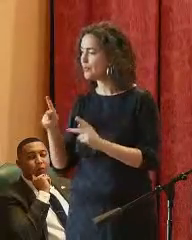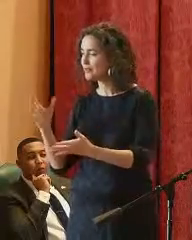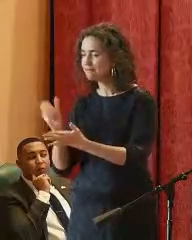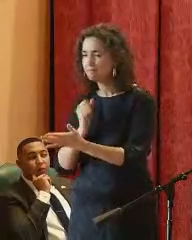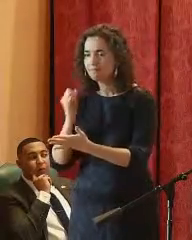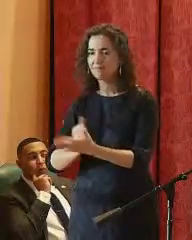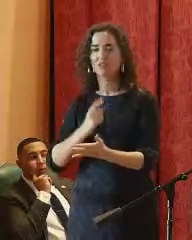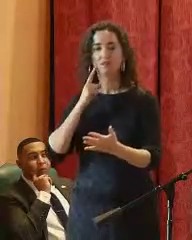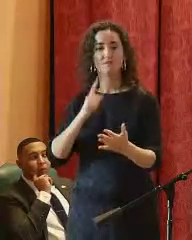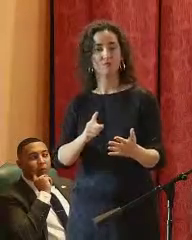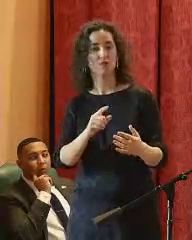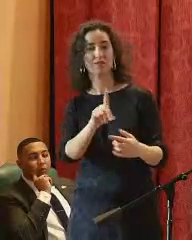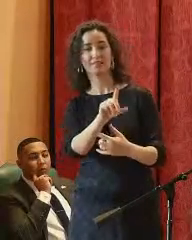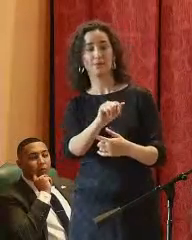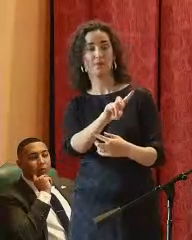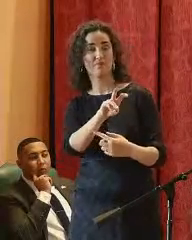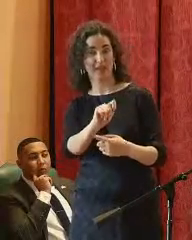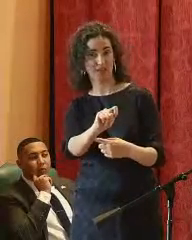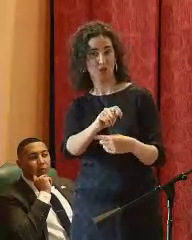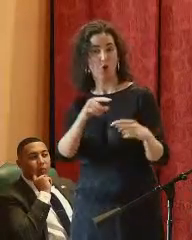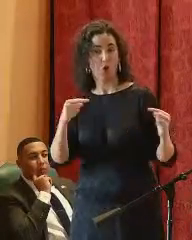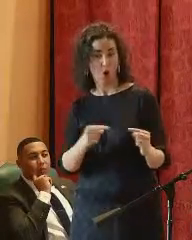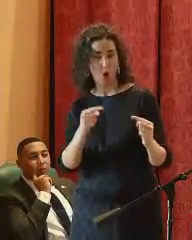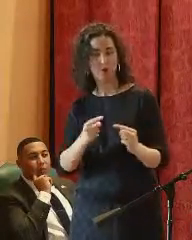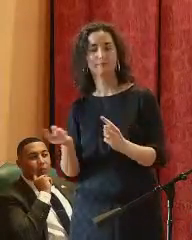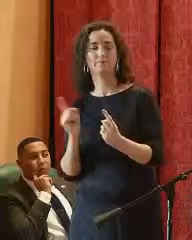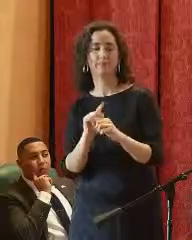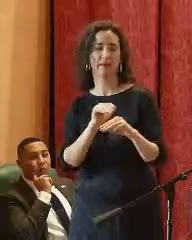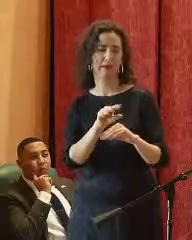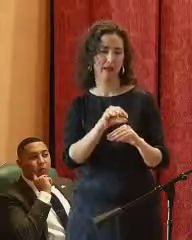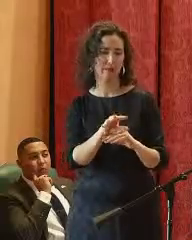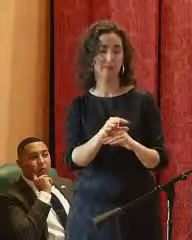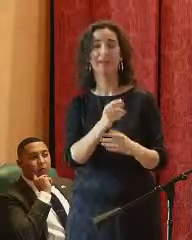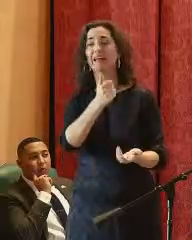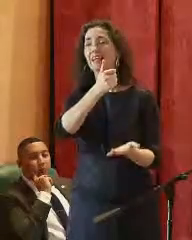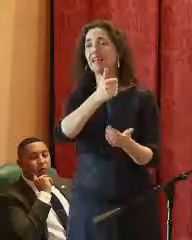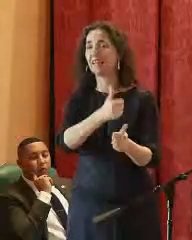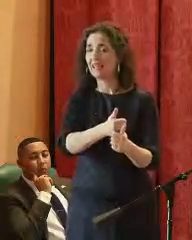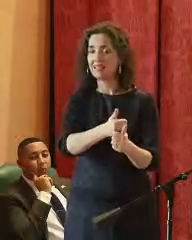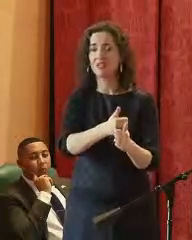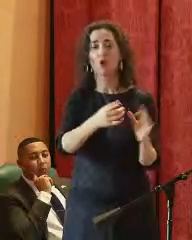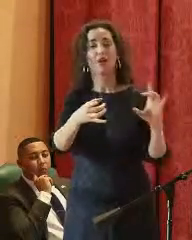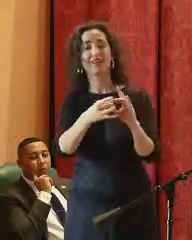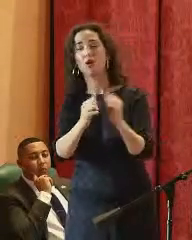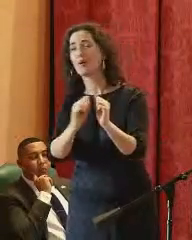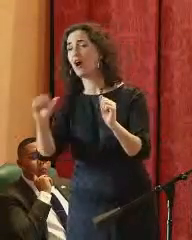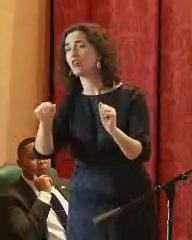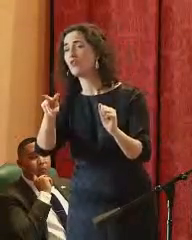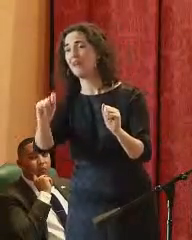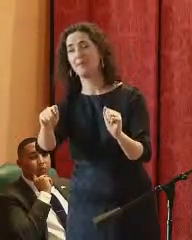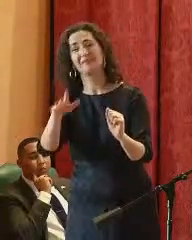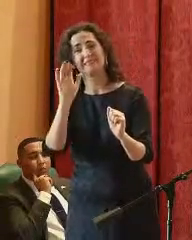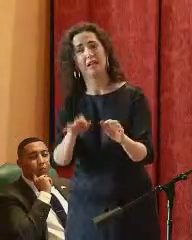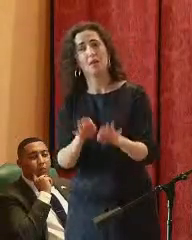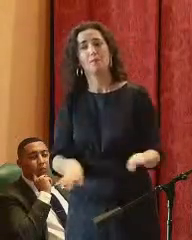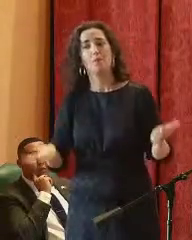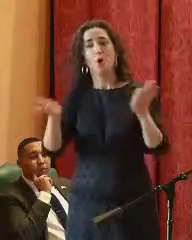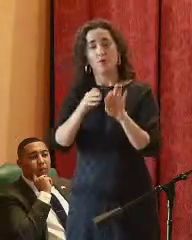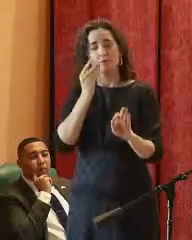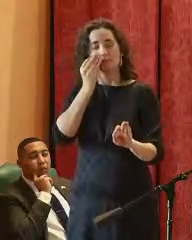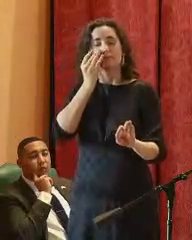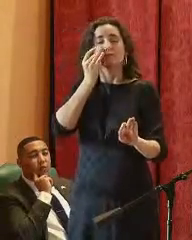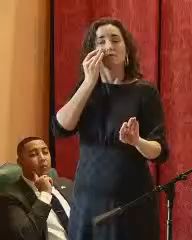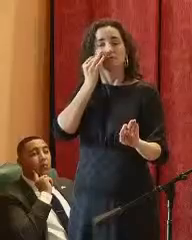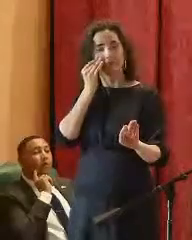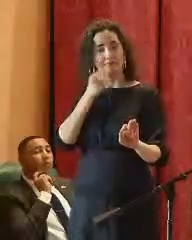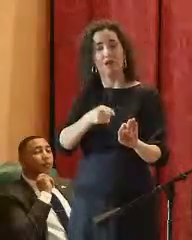counsel hurting disabled veterans and to help connect each veteran to other veterans, which is of the utmost importance in